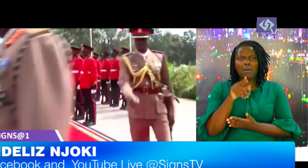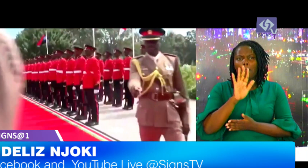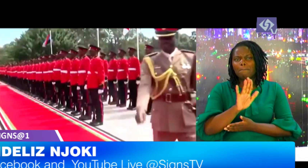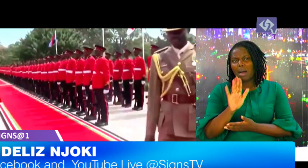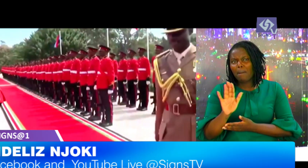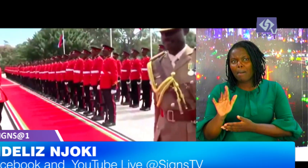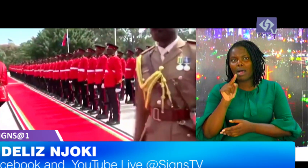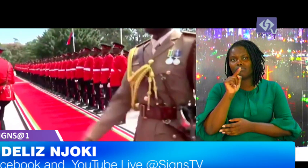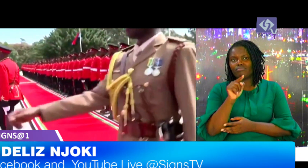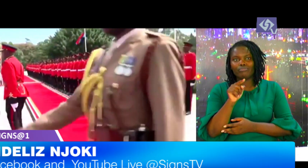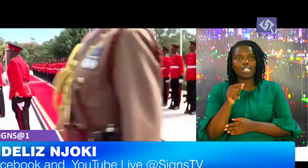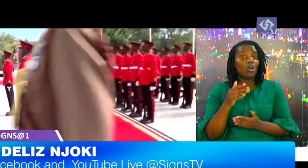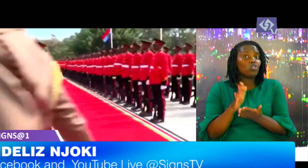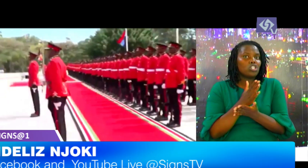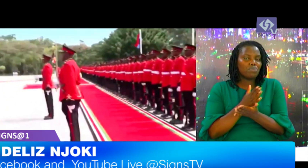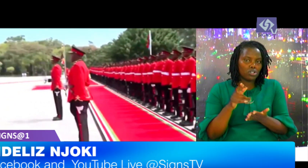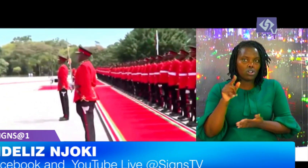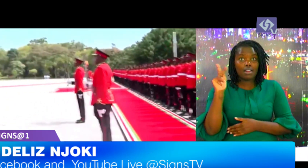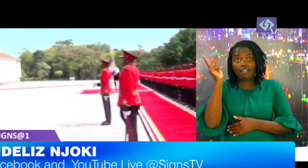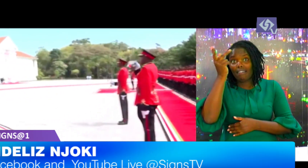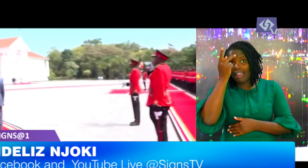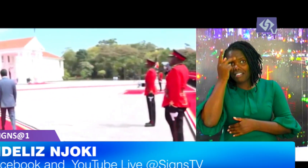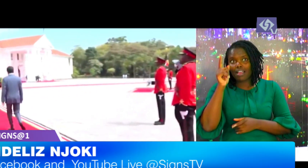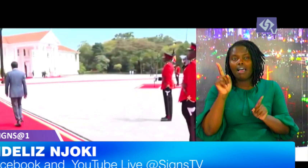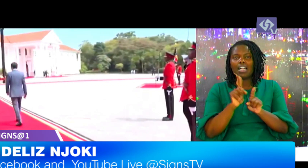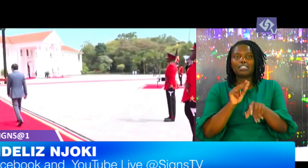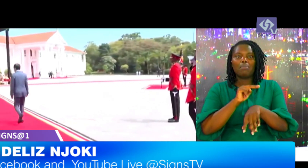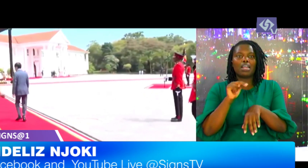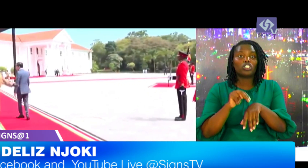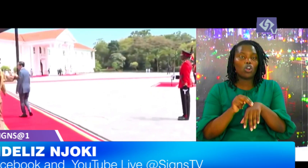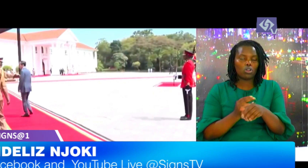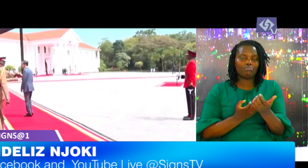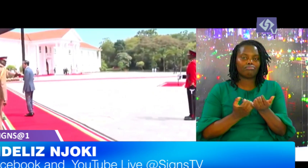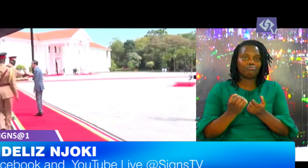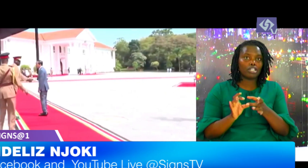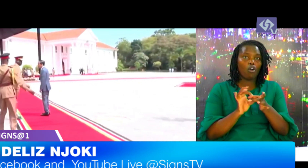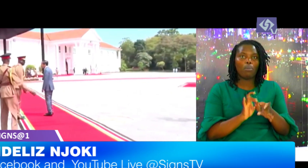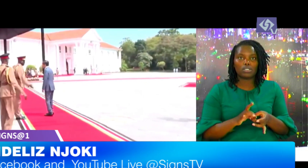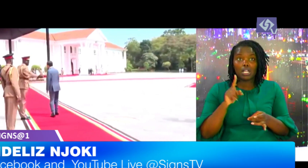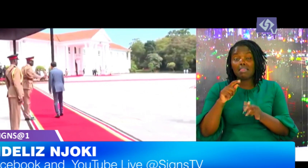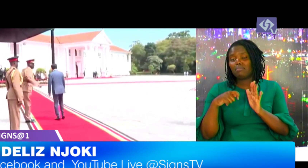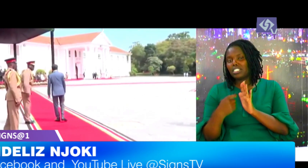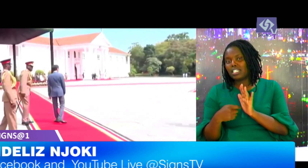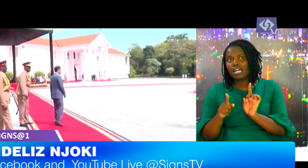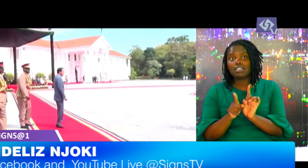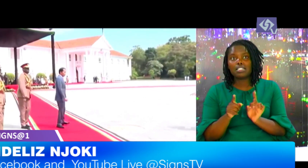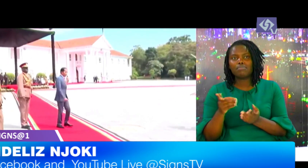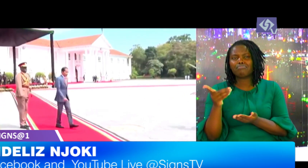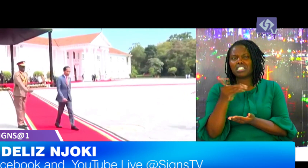machines are designed to provide Kenyan customers with affordable cooking oil, and they are